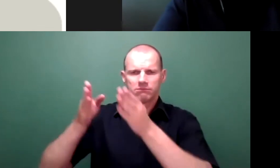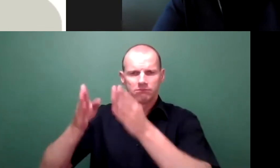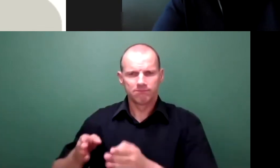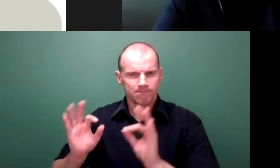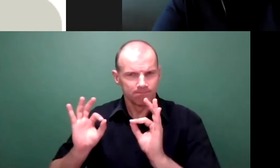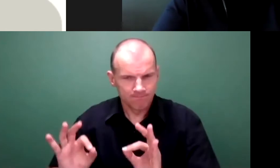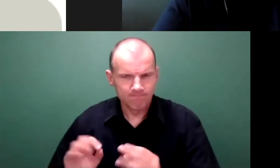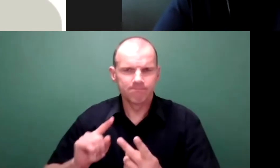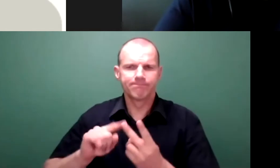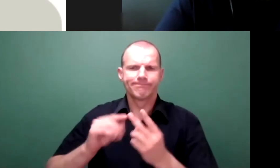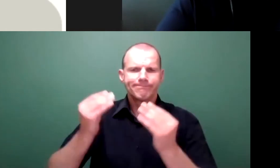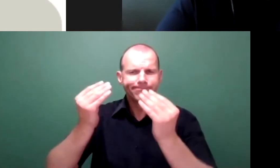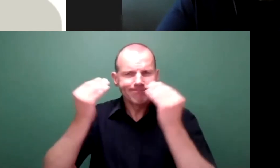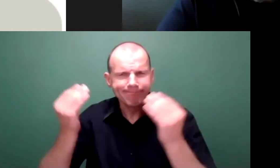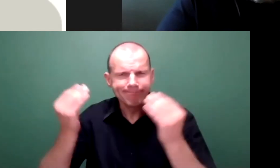ISAAB was then